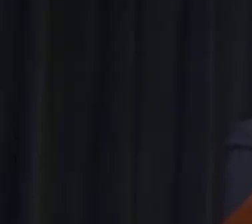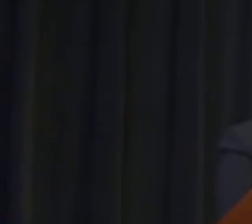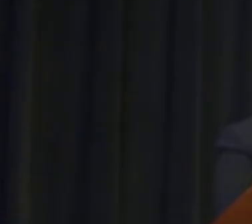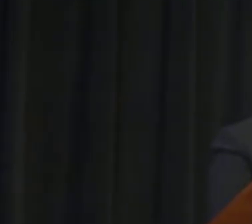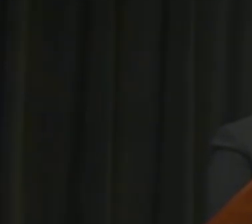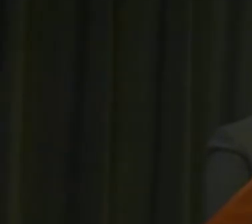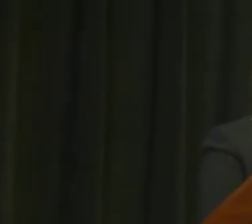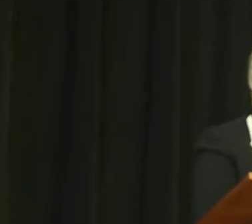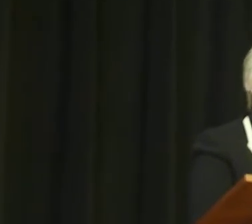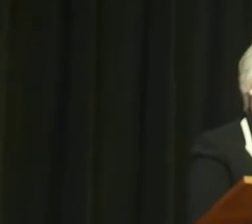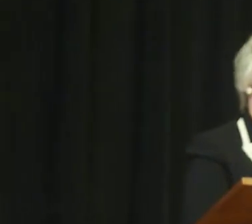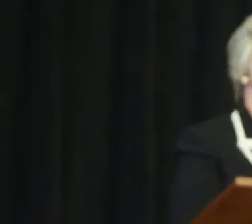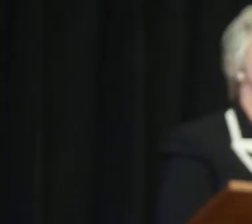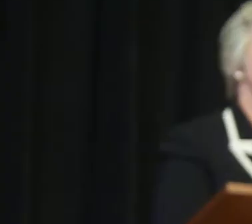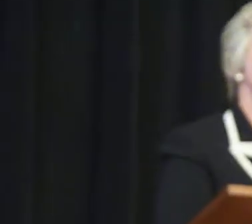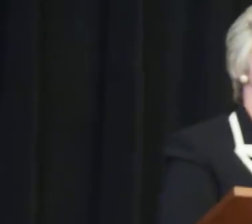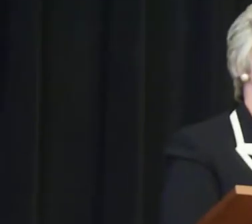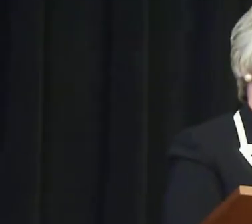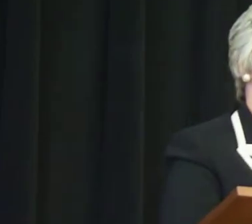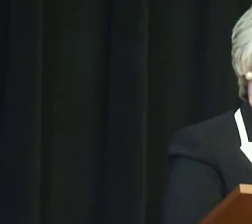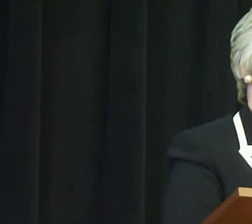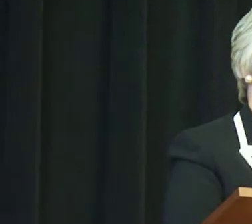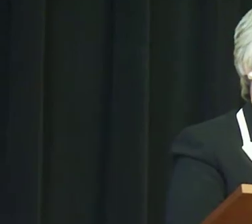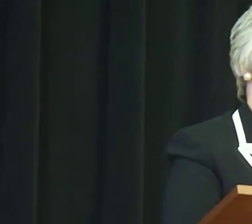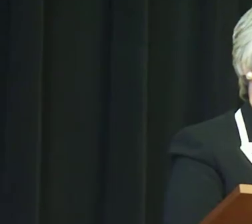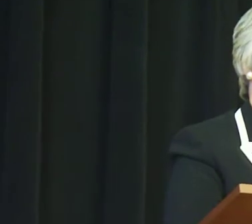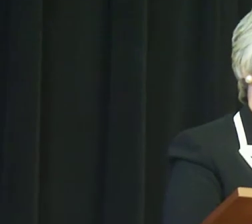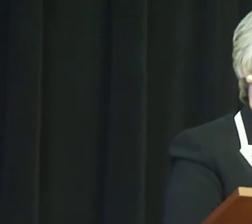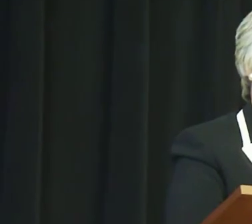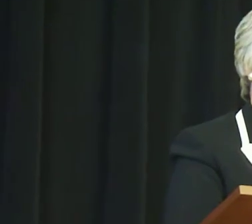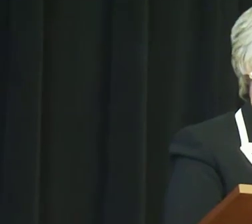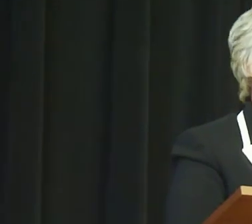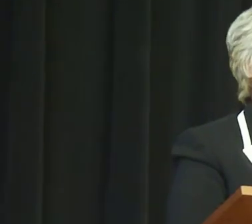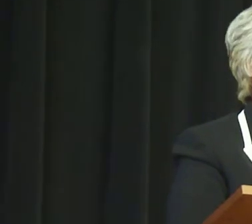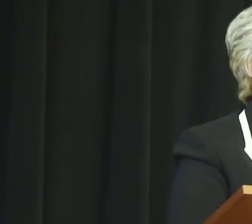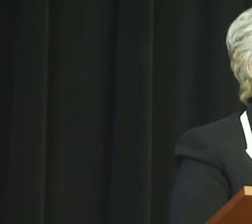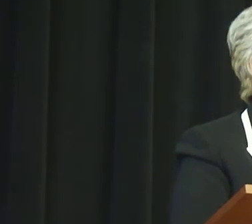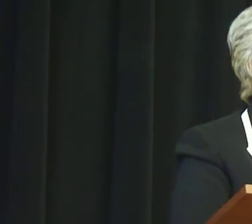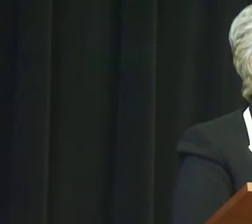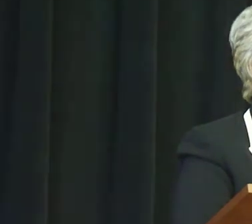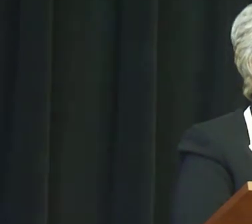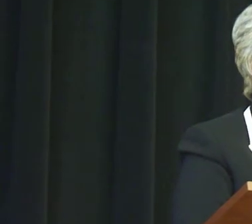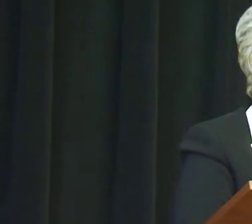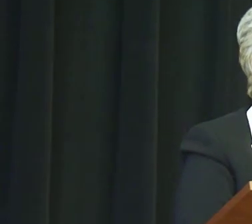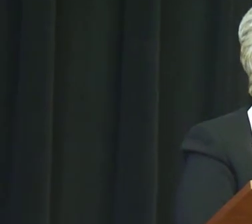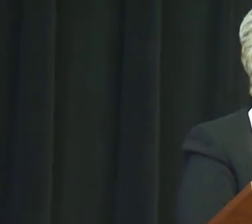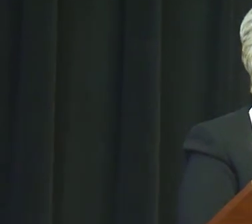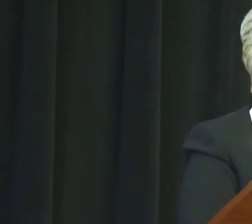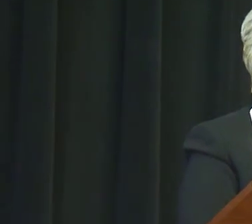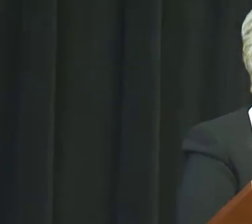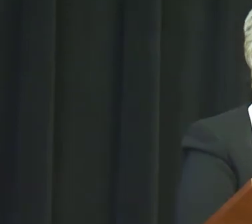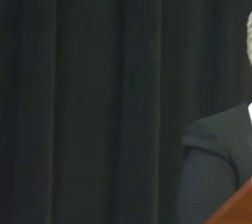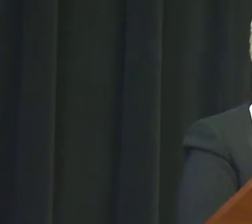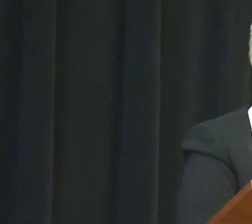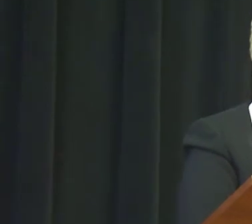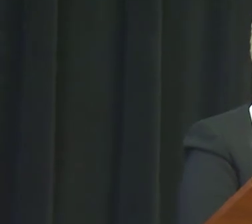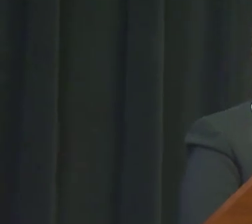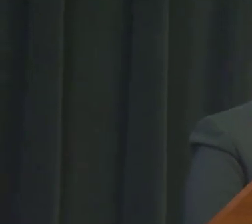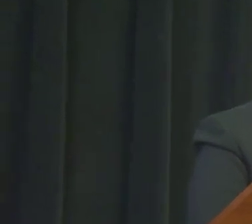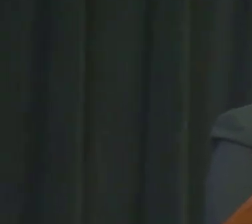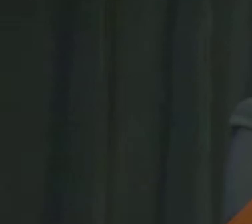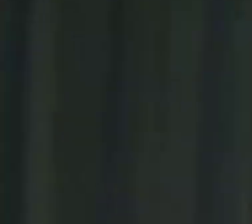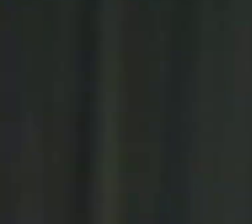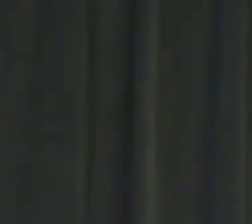But I hope that due to the excellent efforts of Elaine